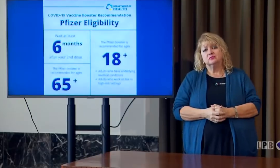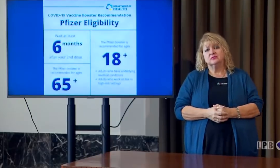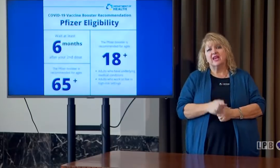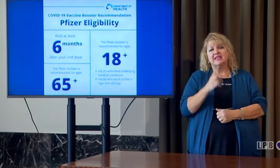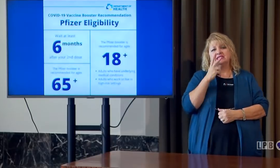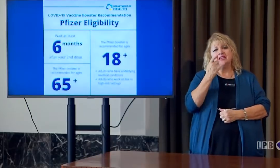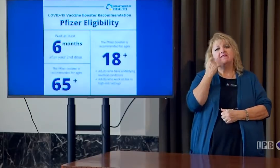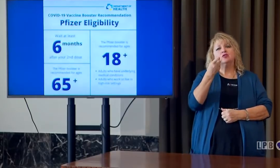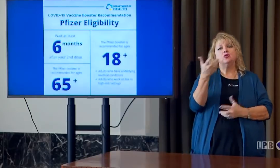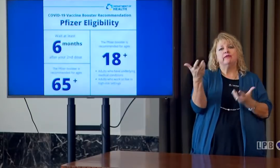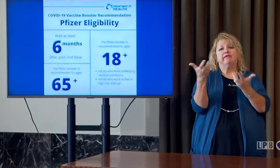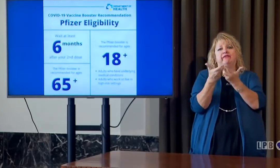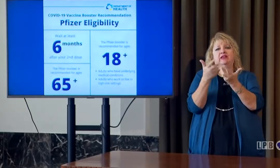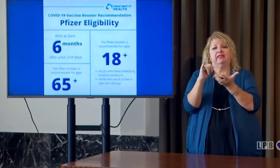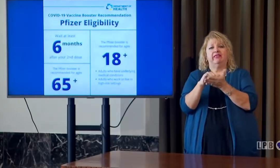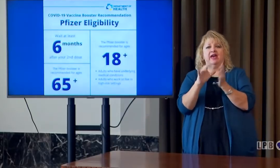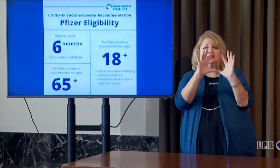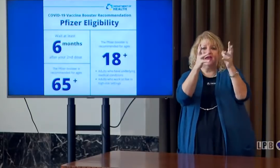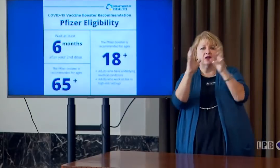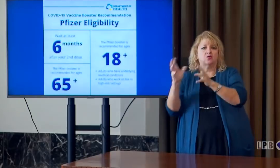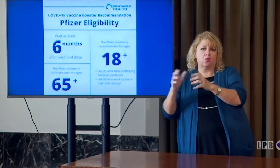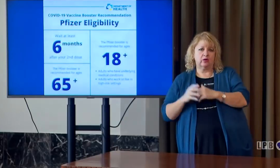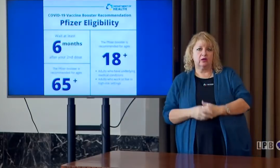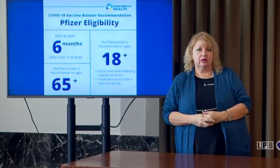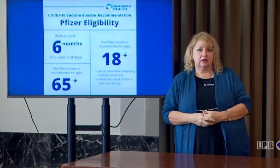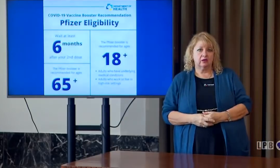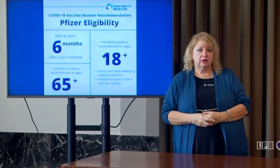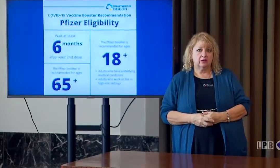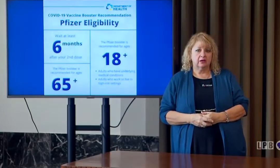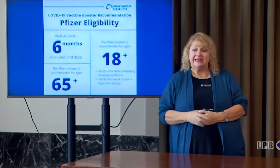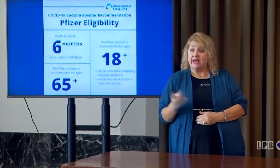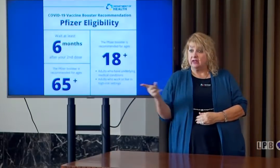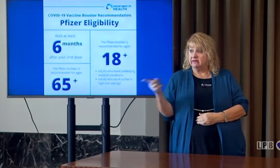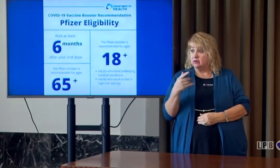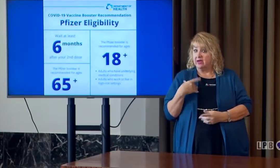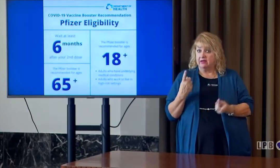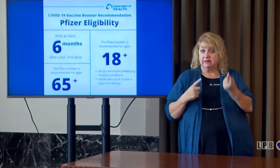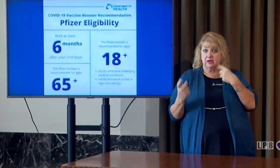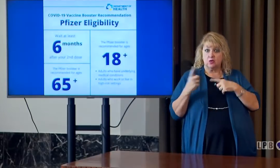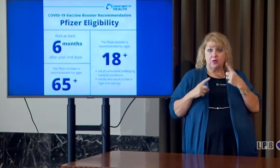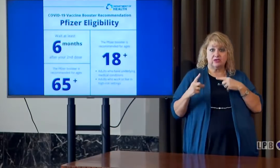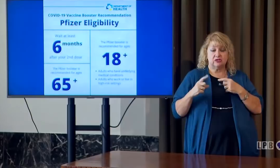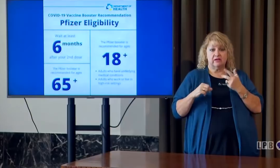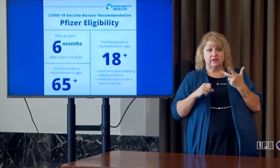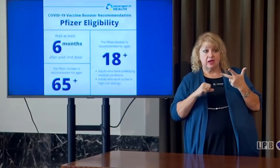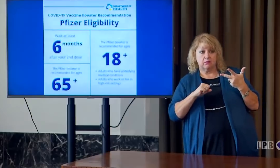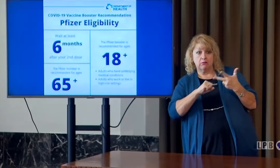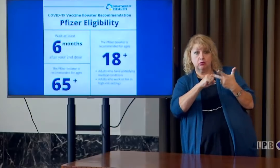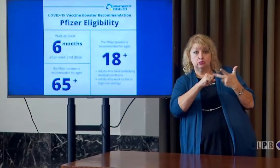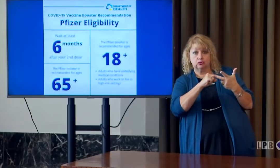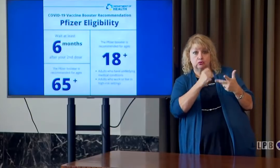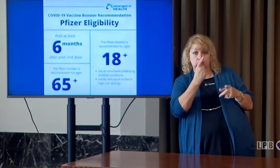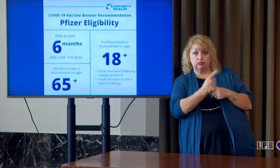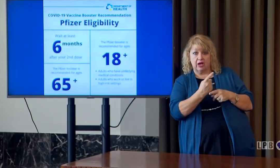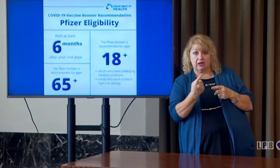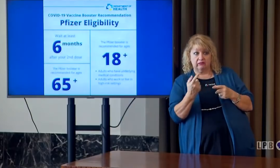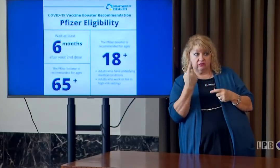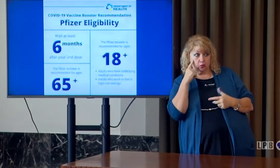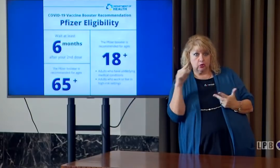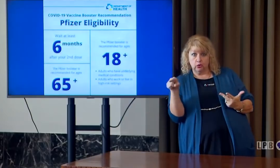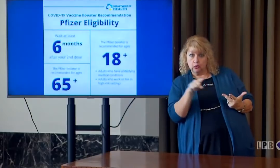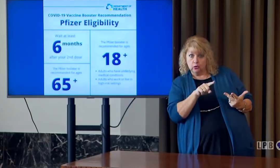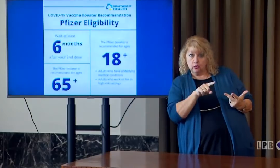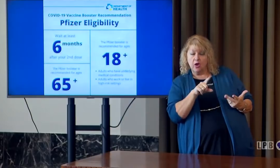fit one of those 2 categories. If anyone has questions about whether a booster shot is right for them, what their